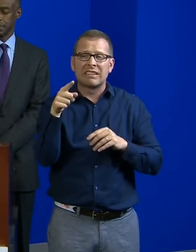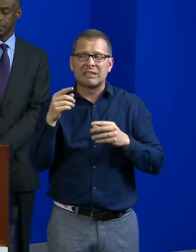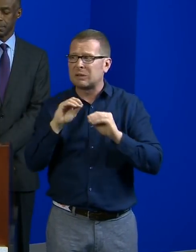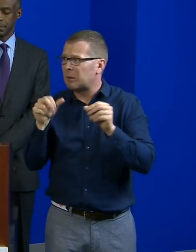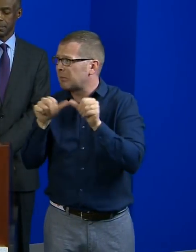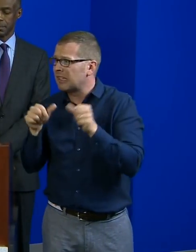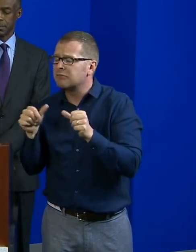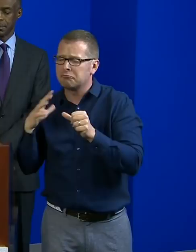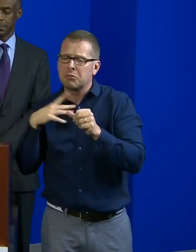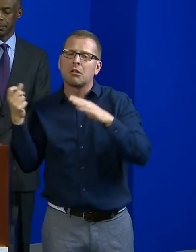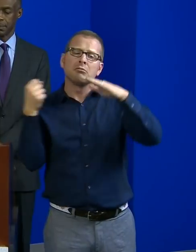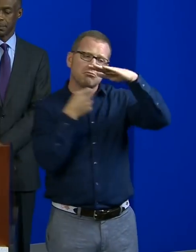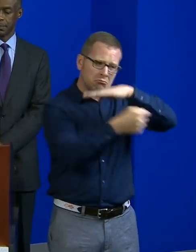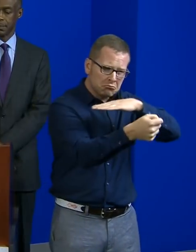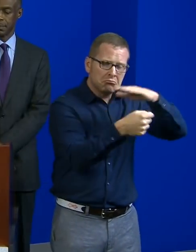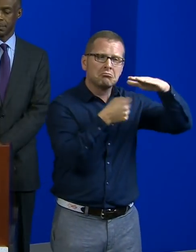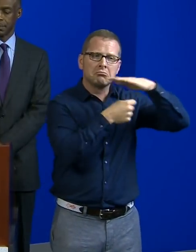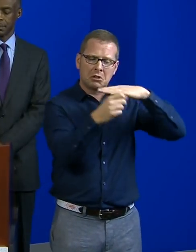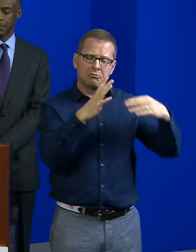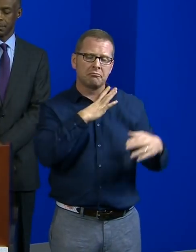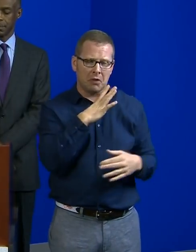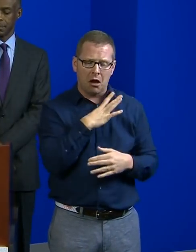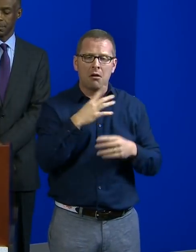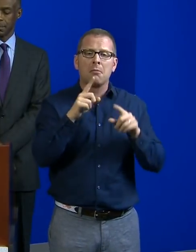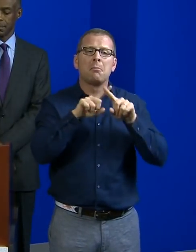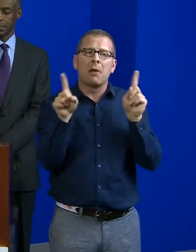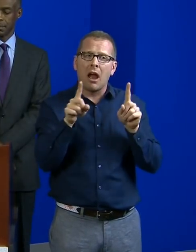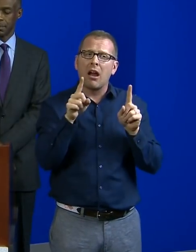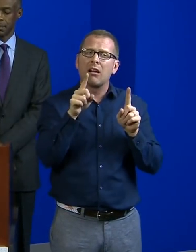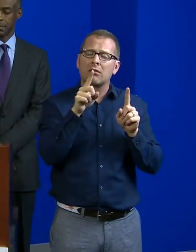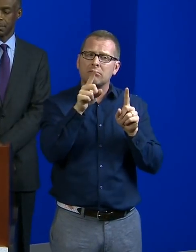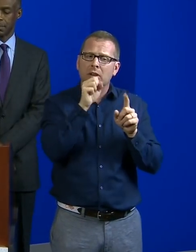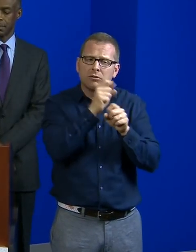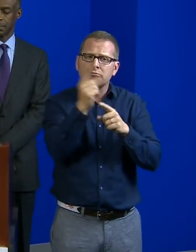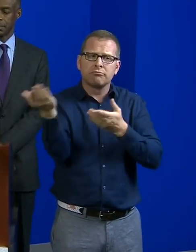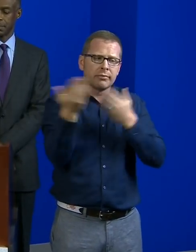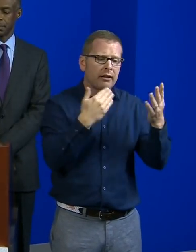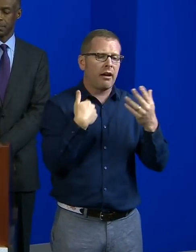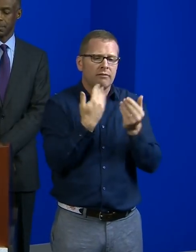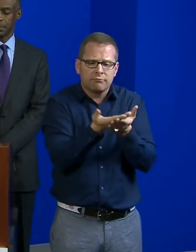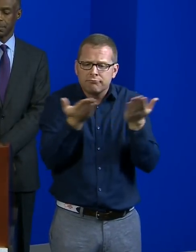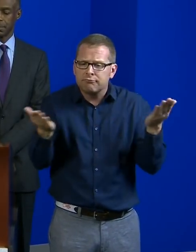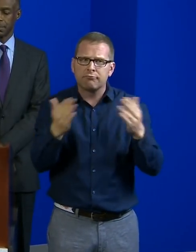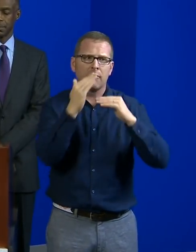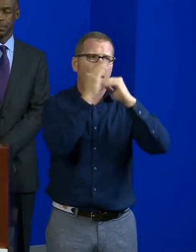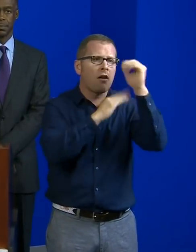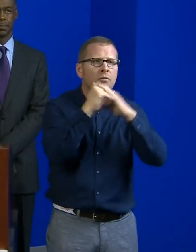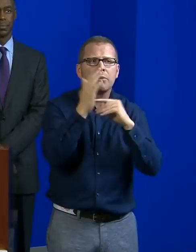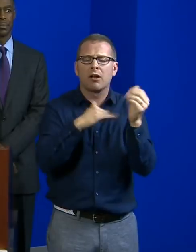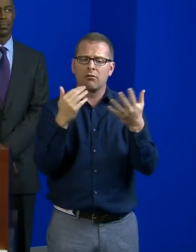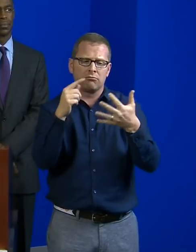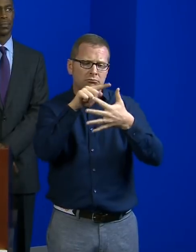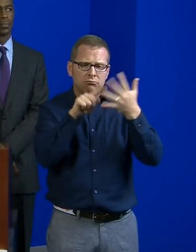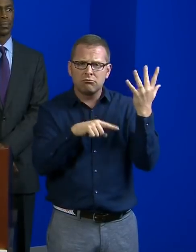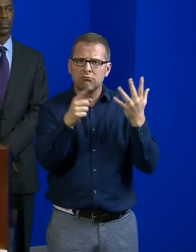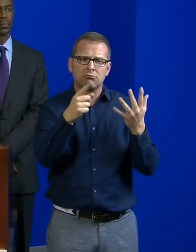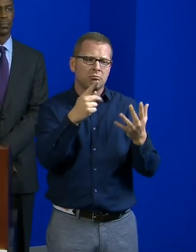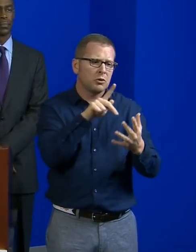medications. Broward County will begin opening 14 emergency evacuation shelters tomorrow at